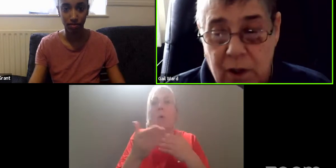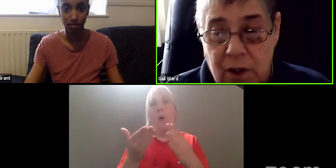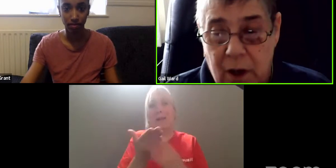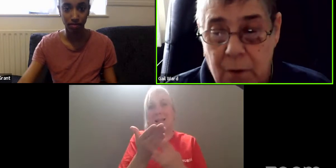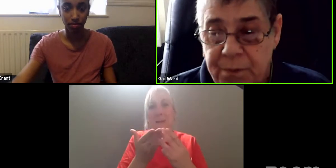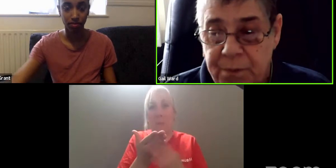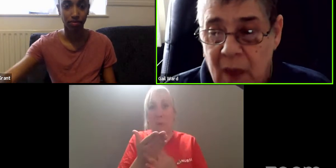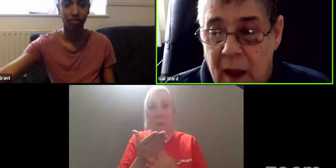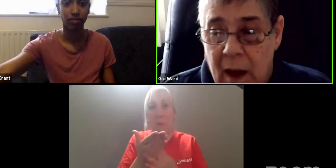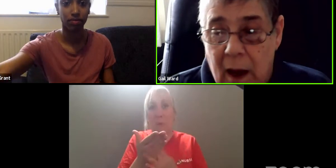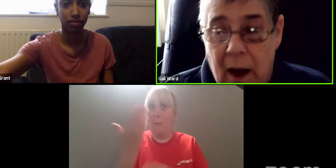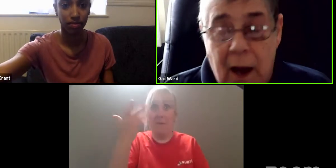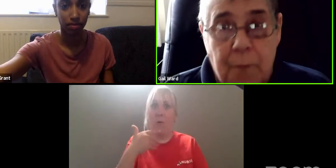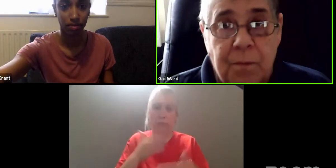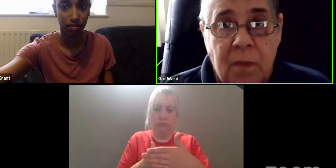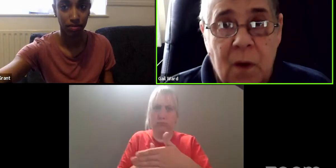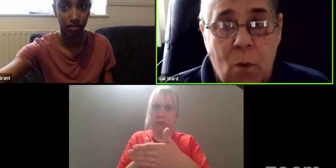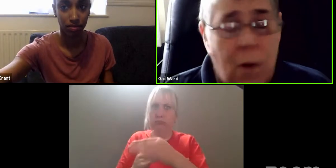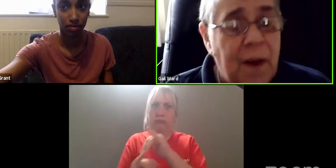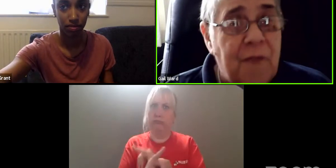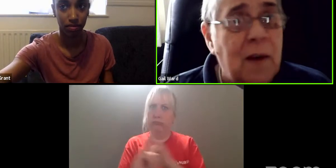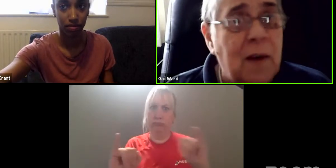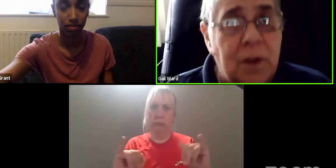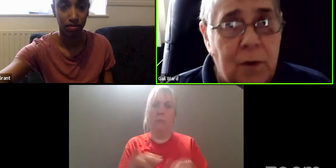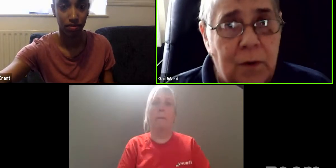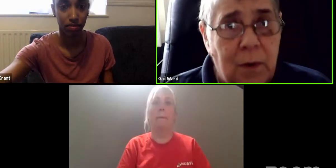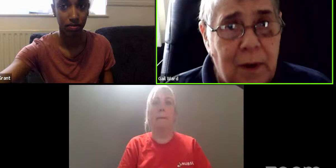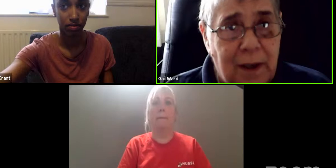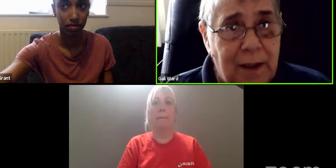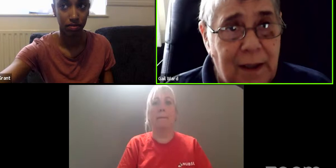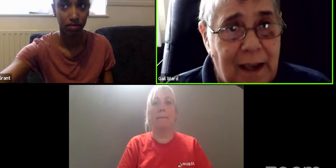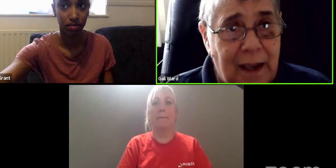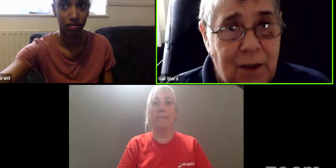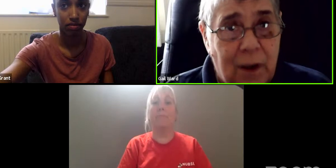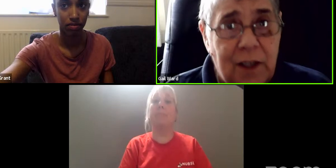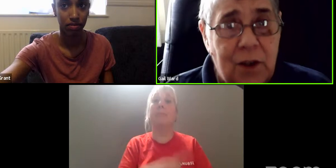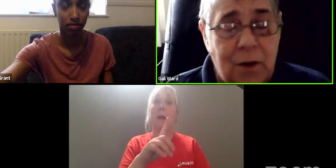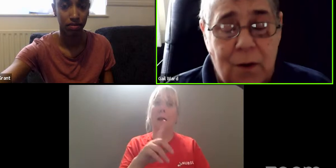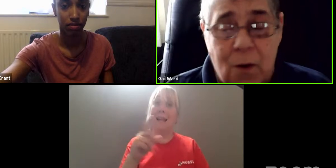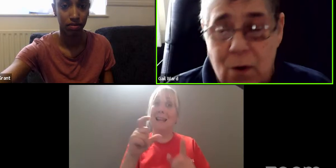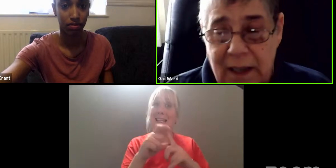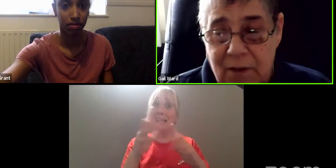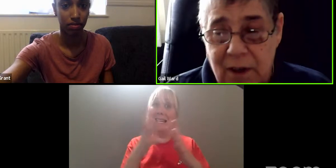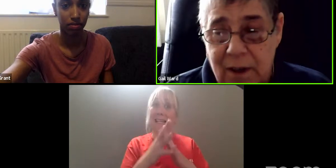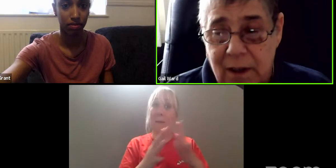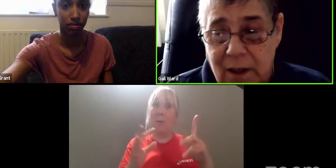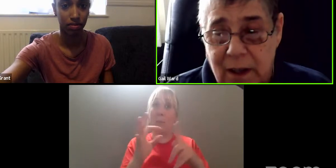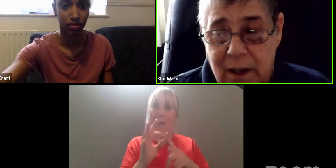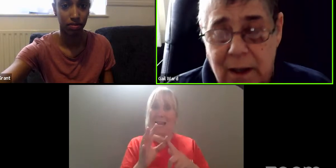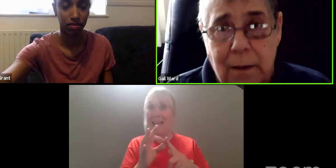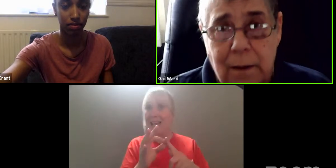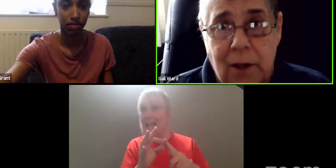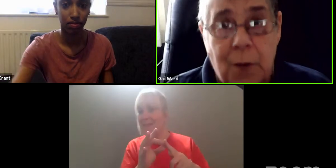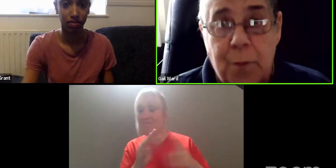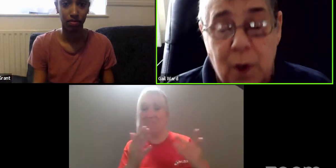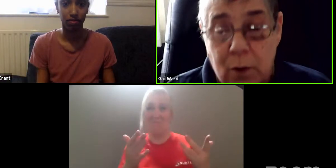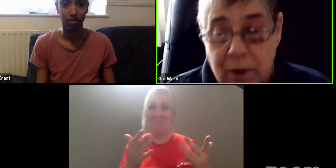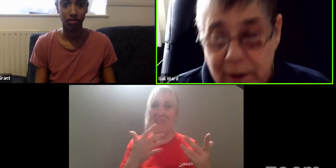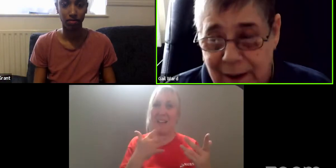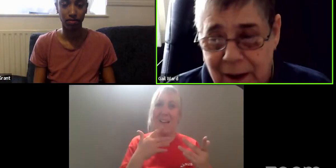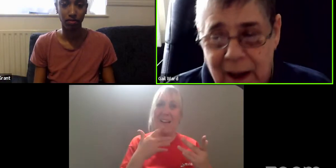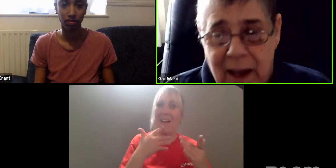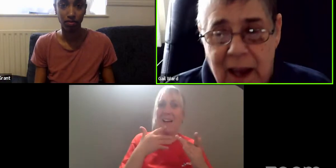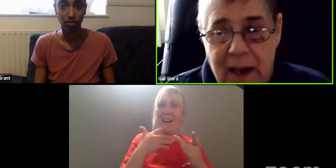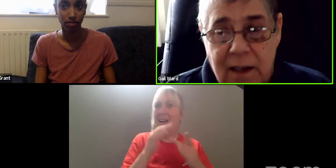It wasn't so. What they failed to acknowledge or even